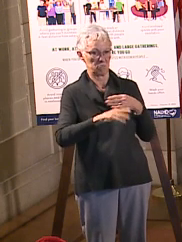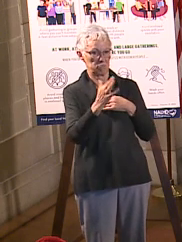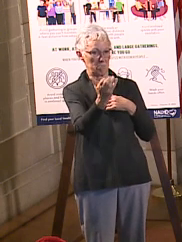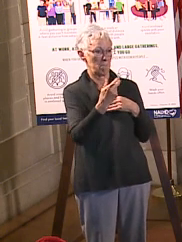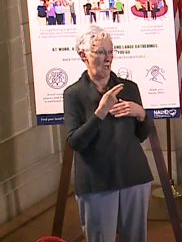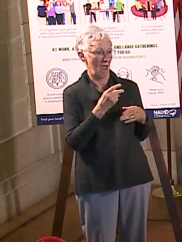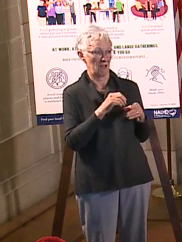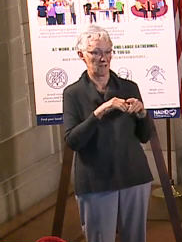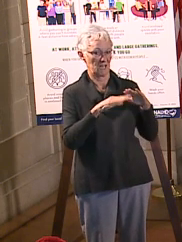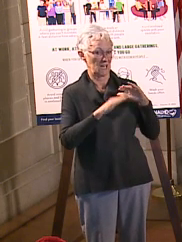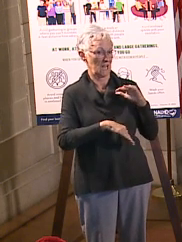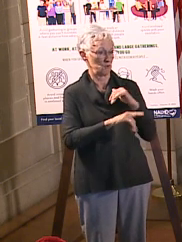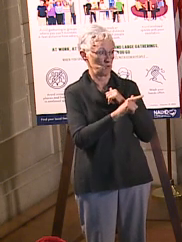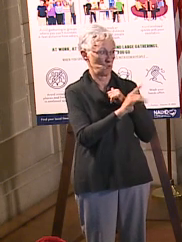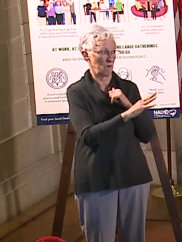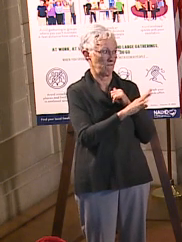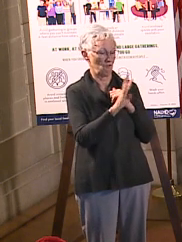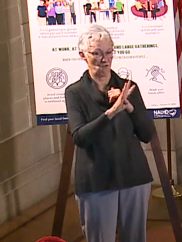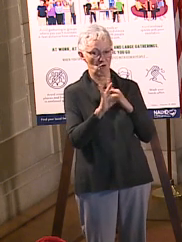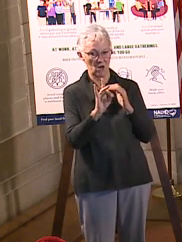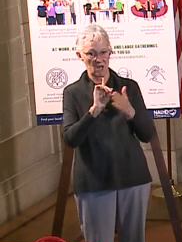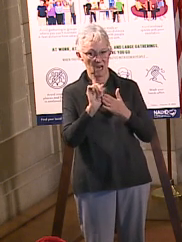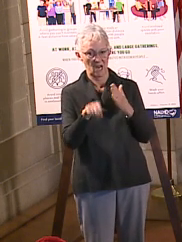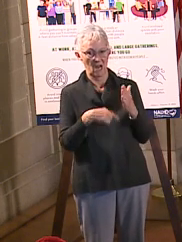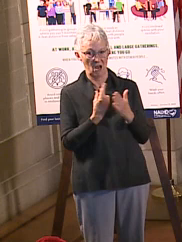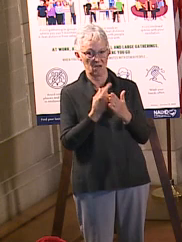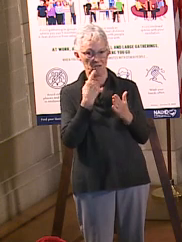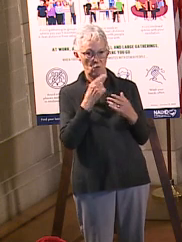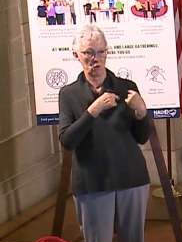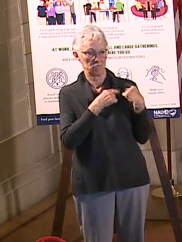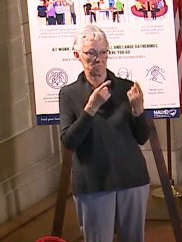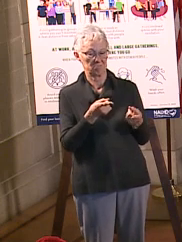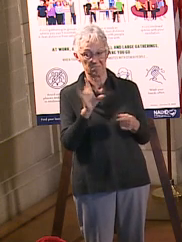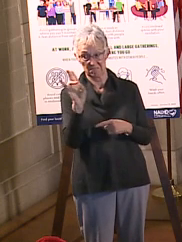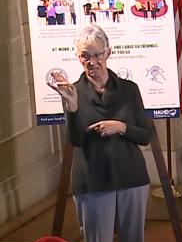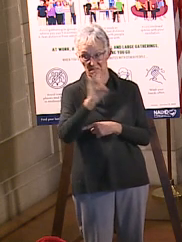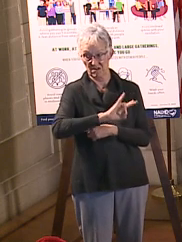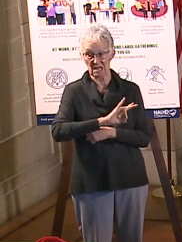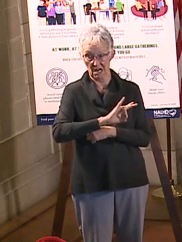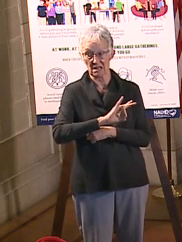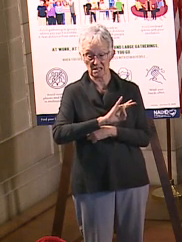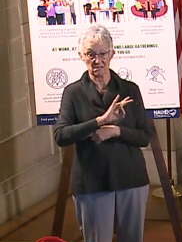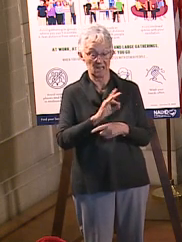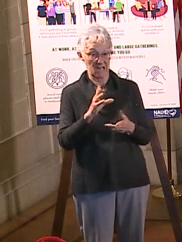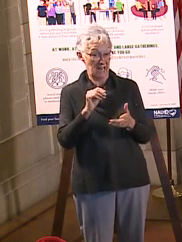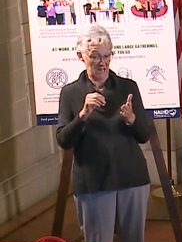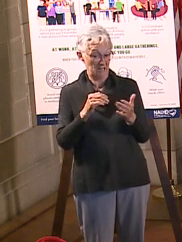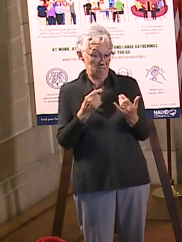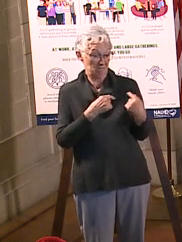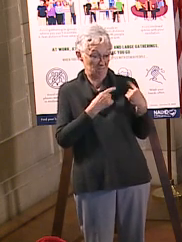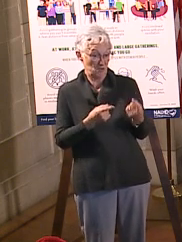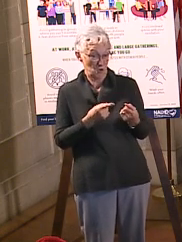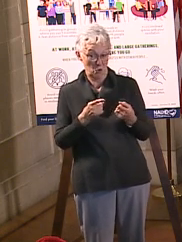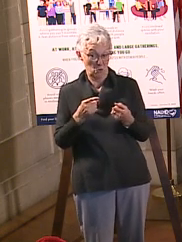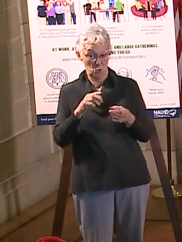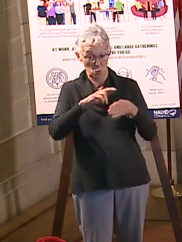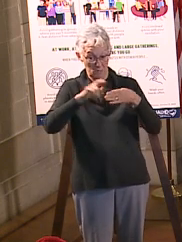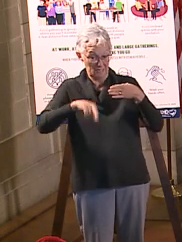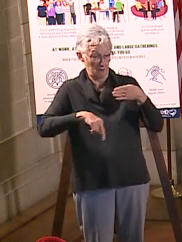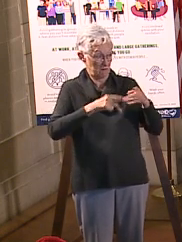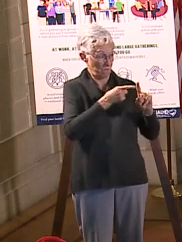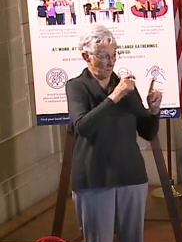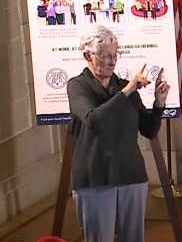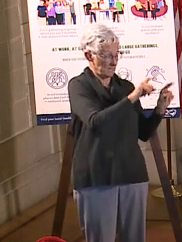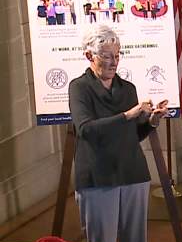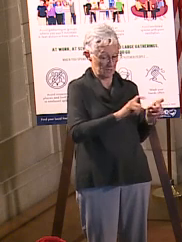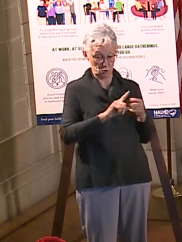to 48 hours, I believe. For the last 7 days, we've gotten those tests turned around in 37 hours. So again, they're getting those turned out pretty quick,